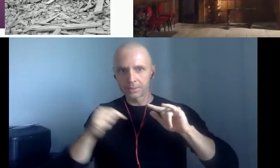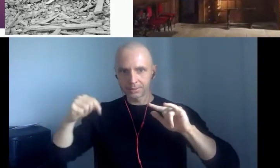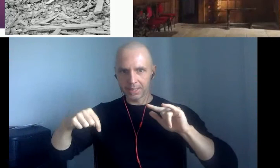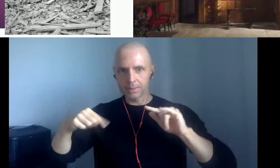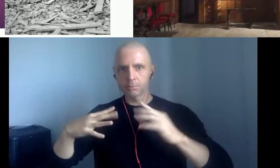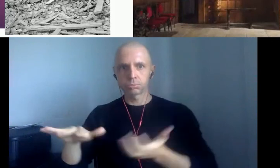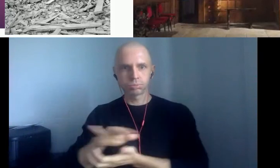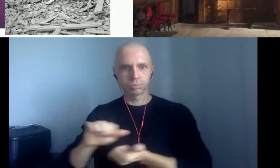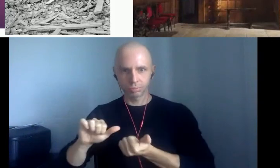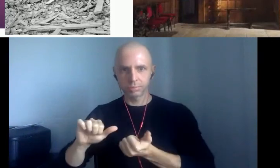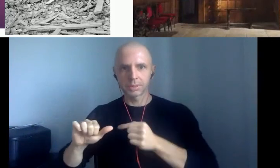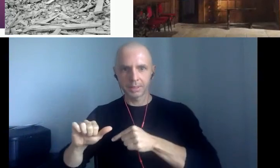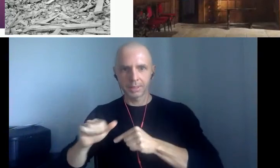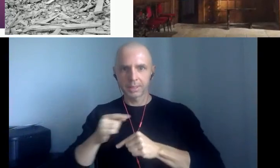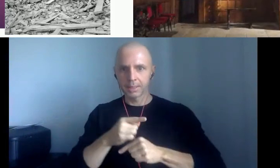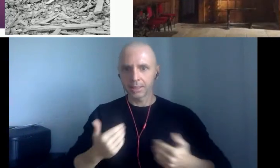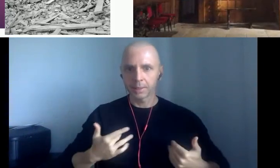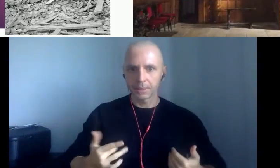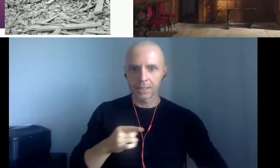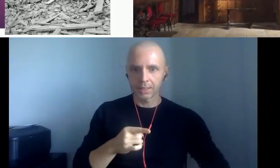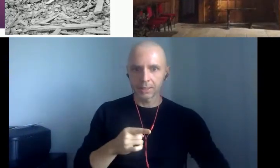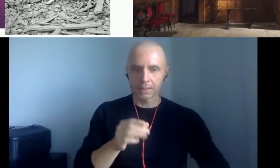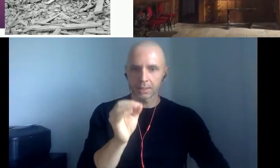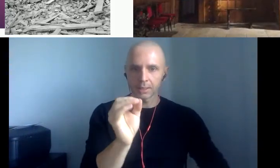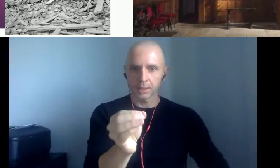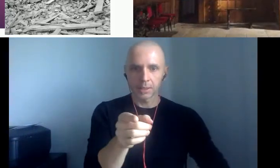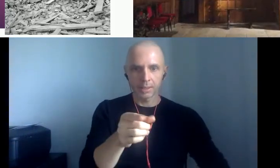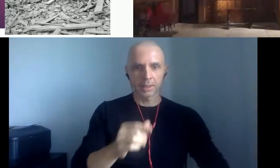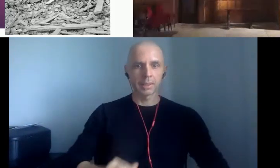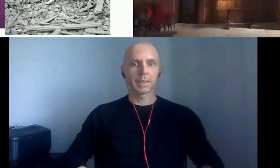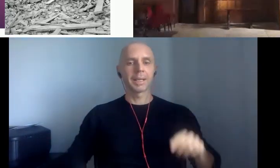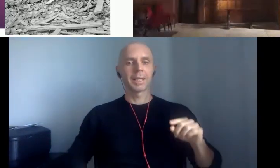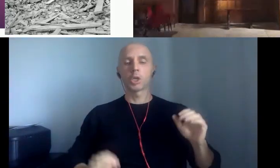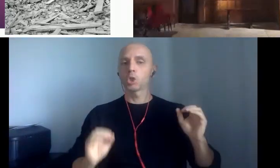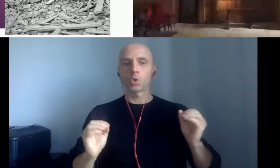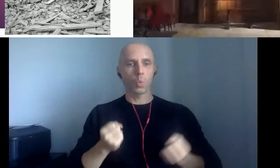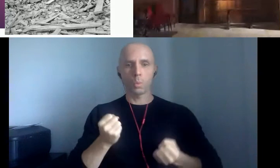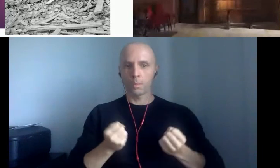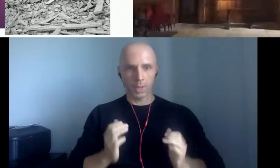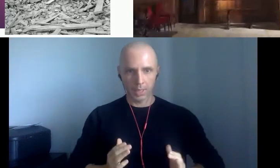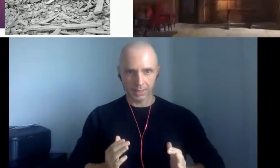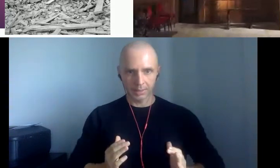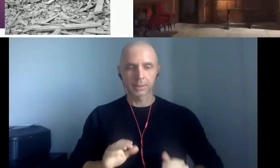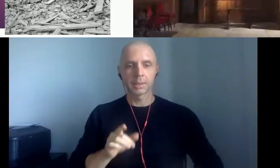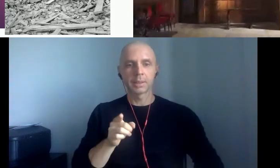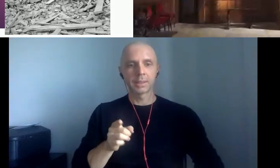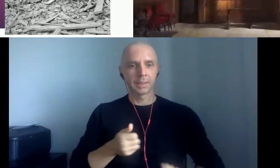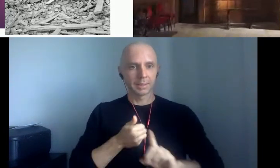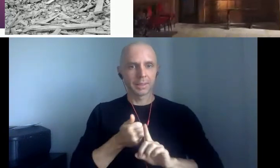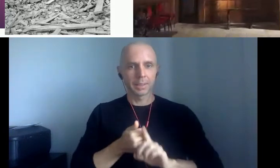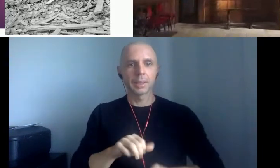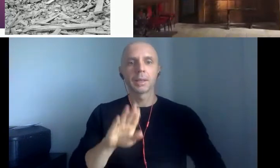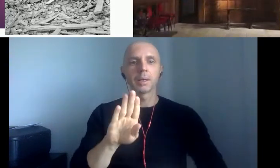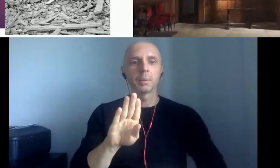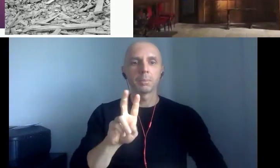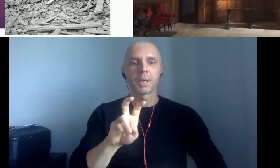It's pilotless, it's a drone, and it has a 1,000-pound warhead, you know, tremendously destructive weapon. And the reason it's called a buzz bomb was because